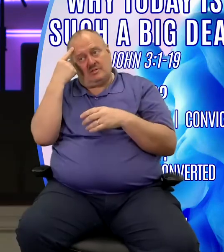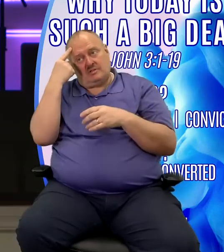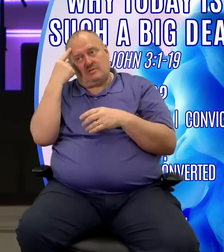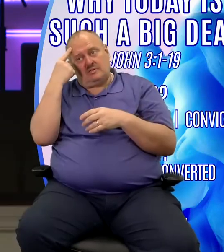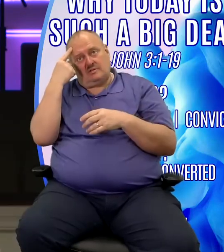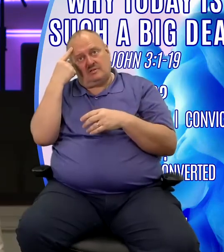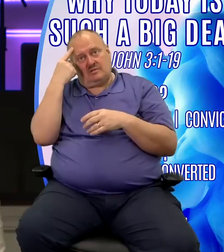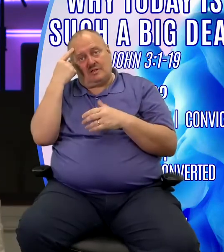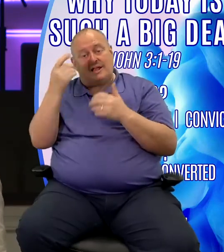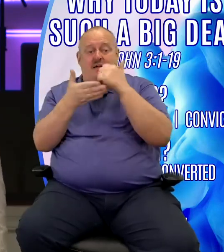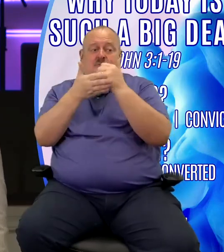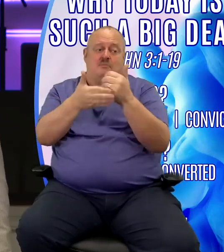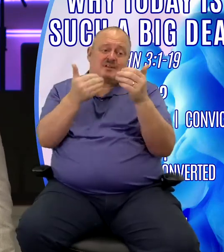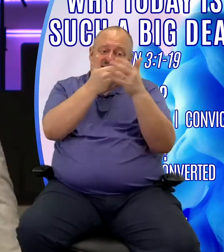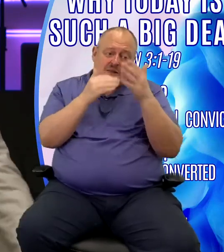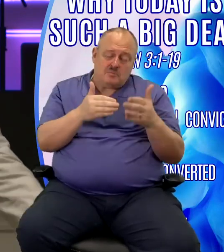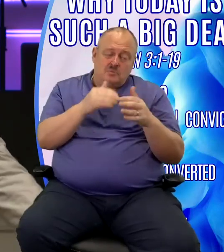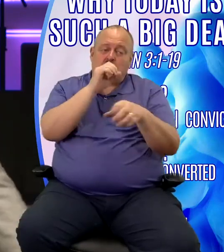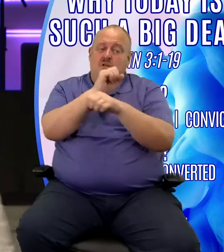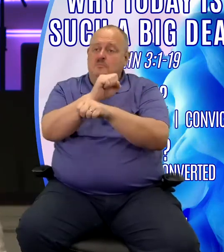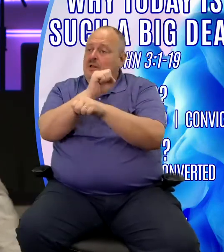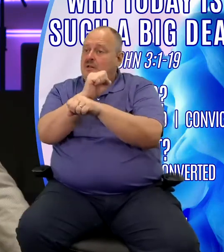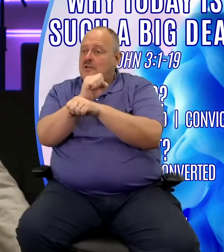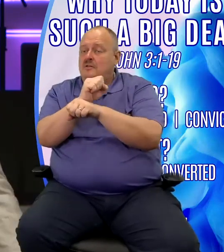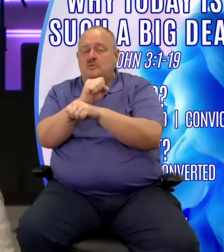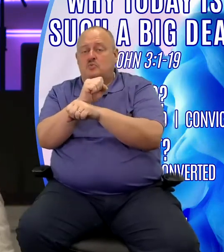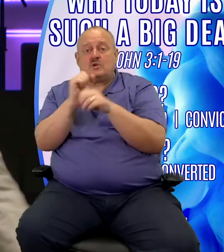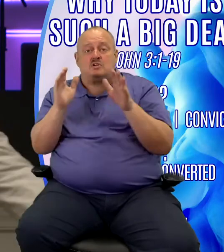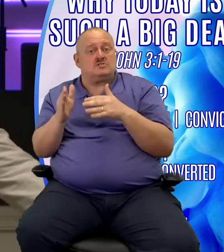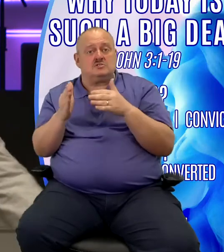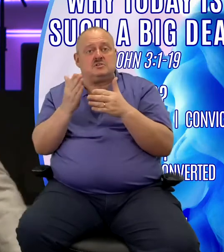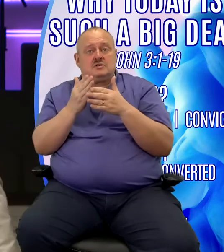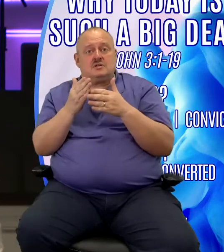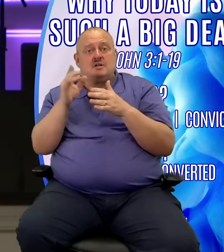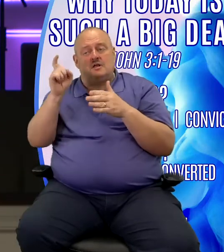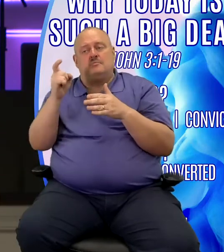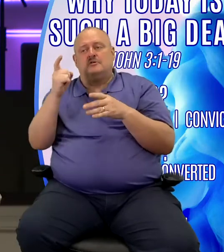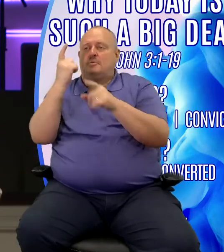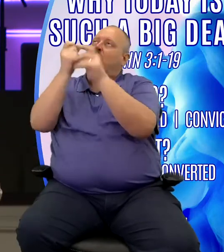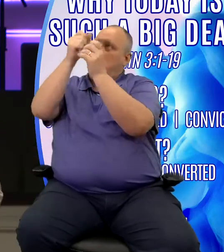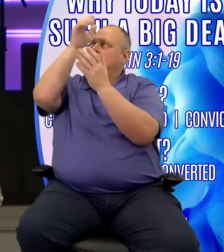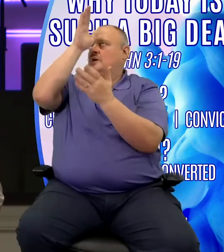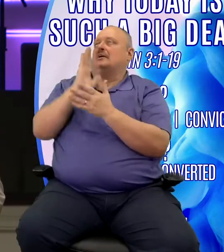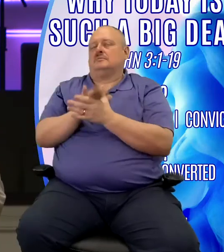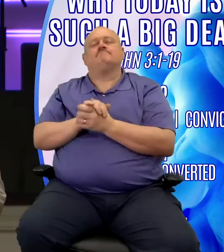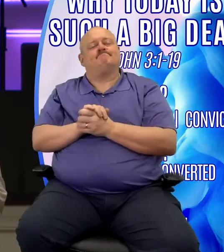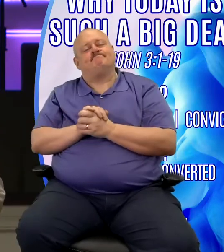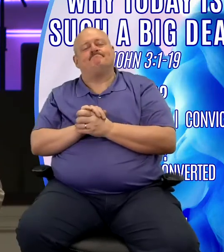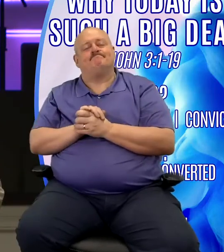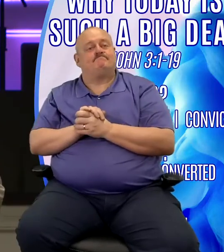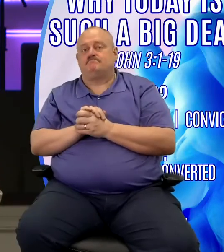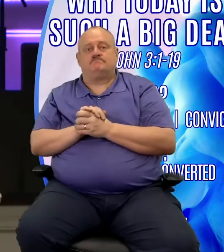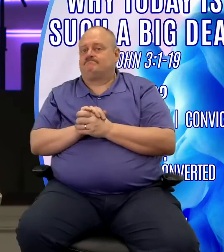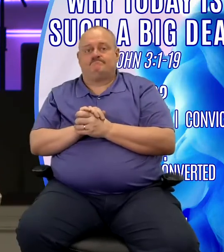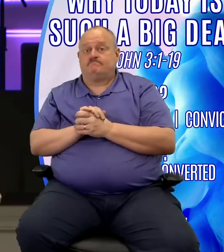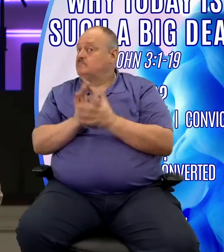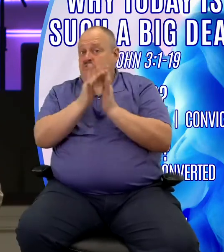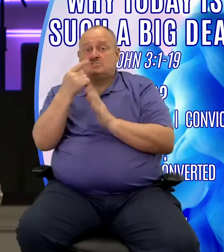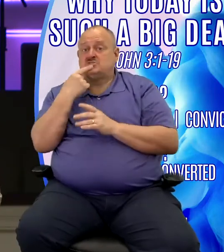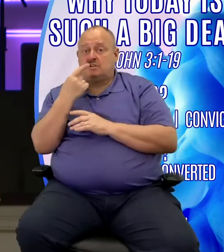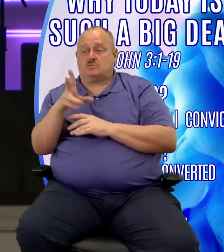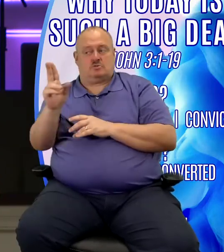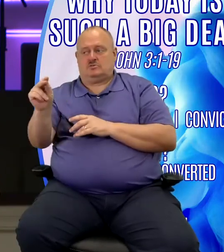helping my neighbor or I'm helping my employees or I'm helping others, somehow that must mean I'm right with God. What did Jesus tell him?